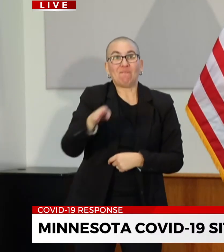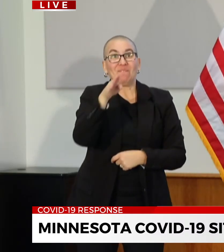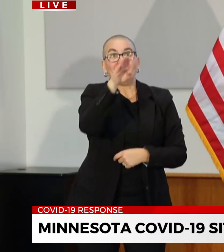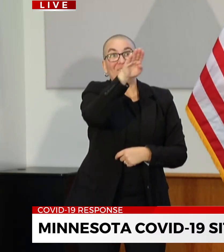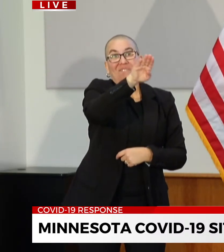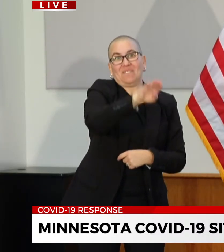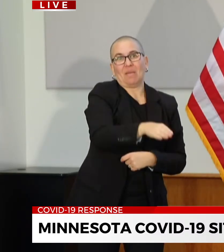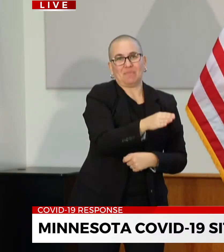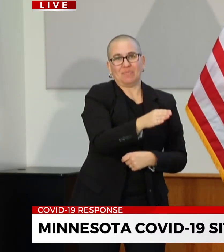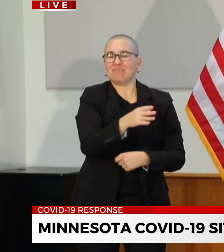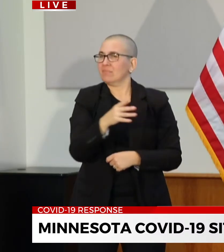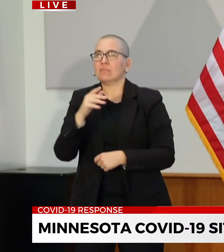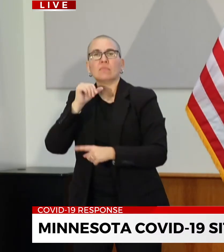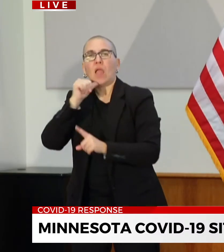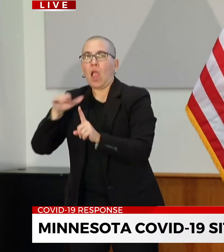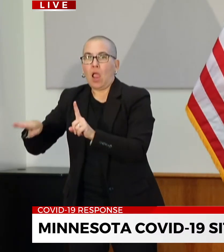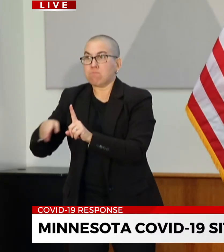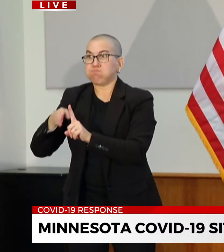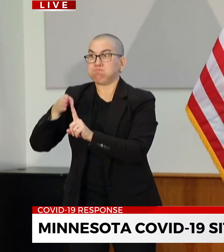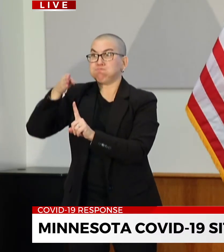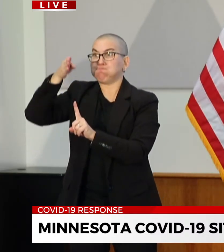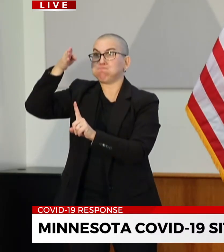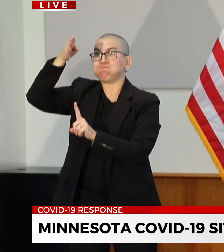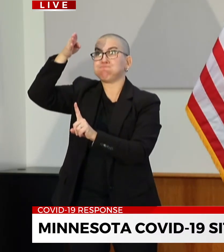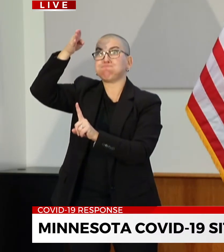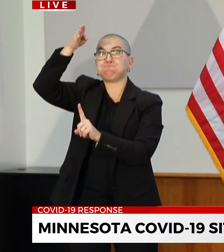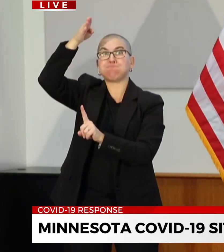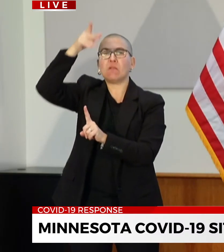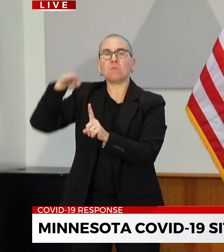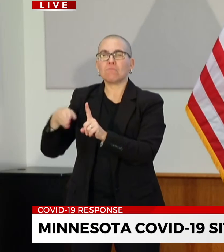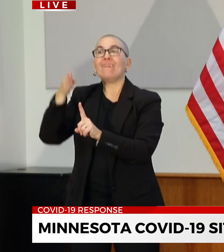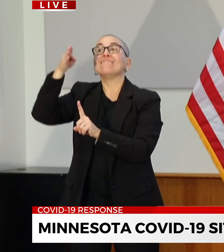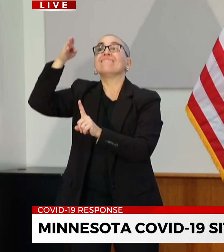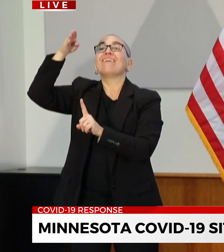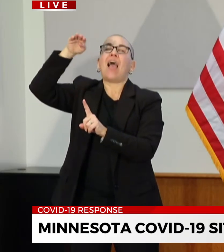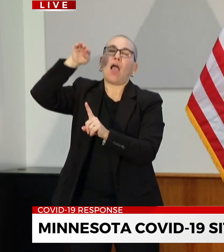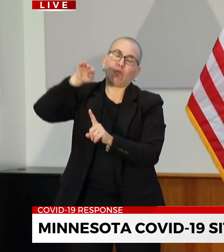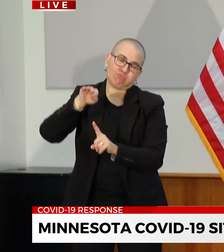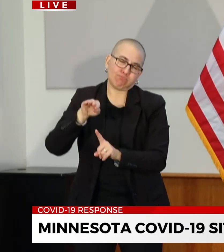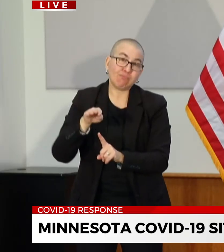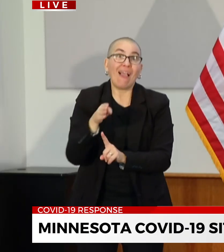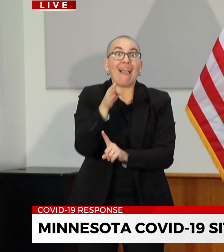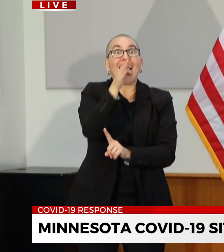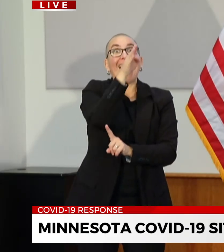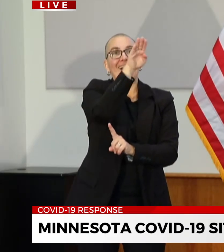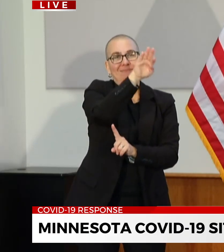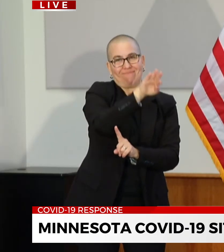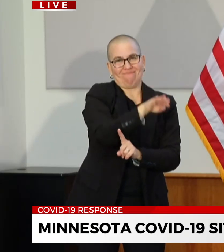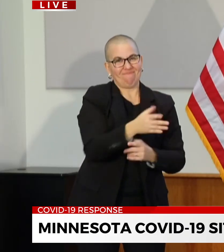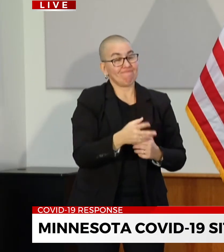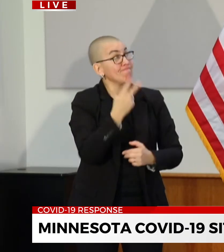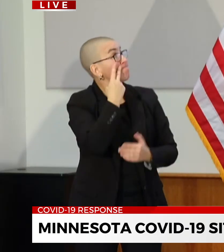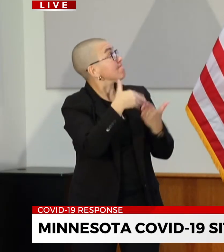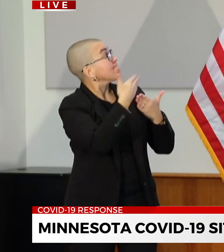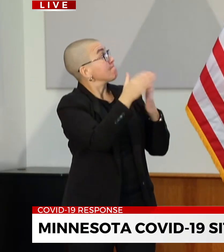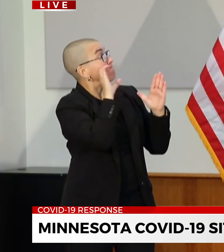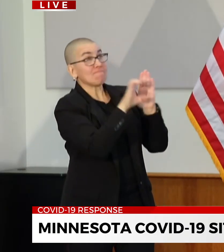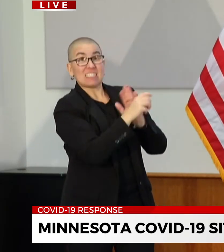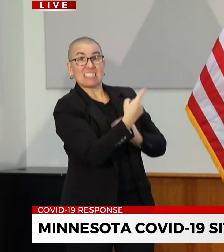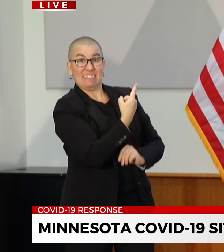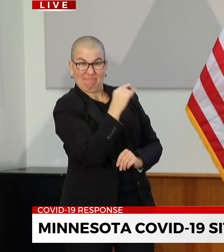peak with a steady decline after that. The next picture is the test positivity